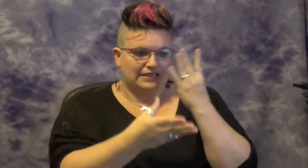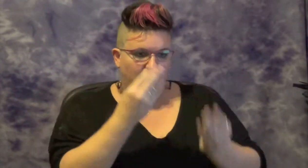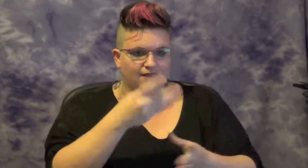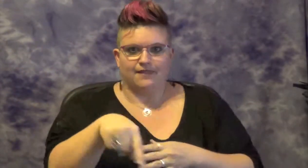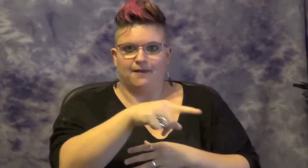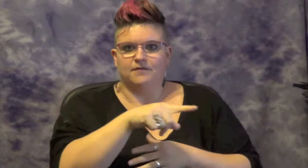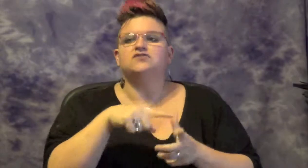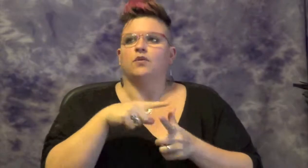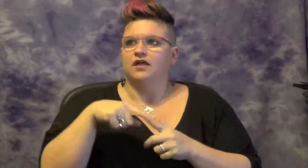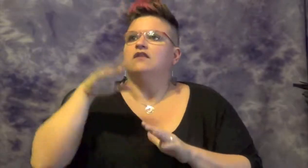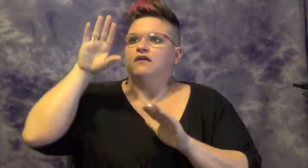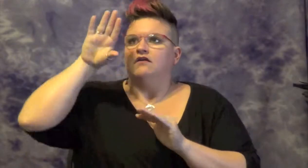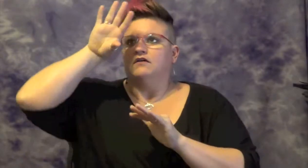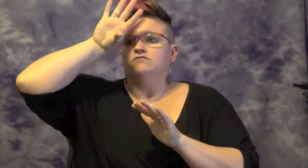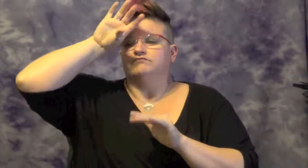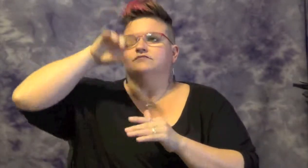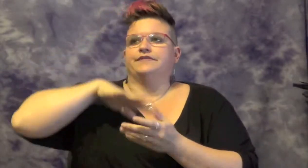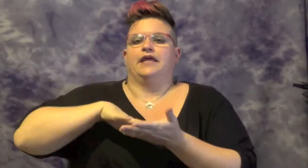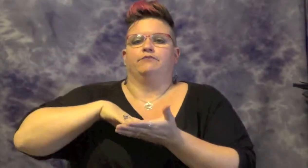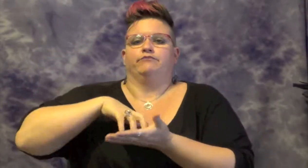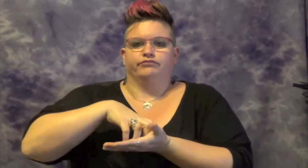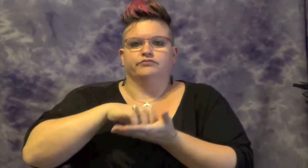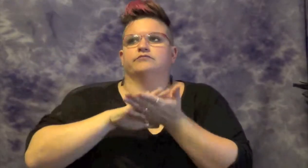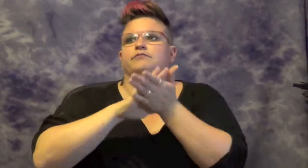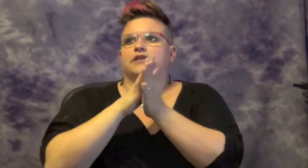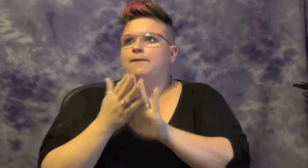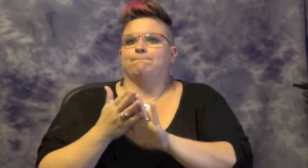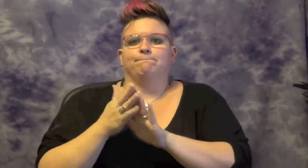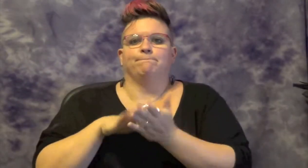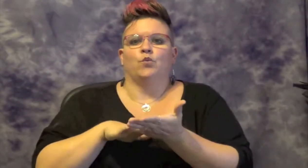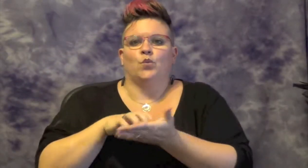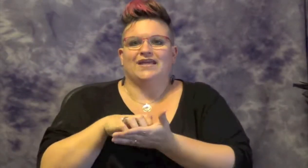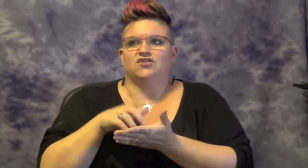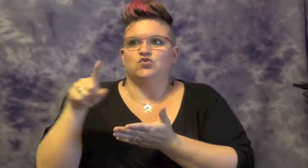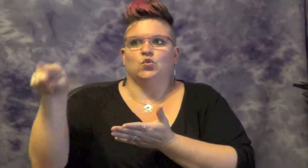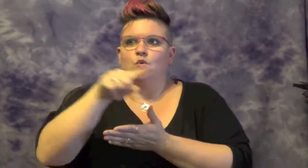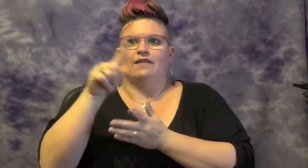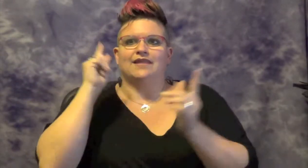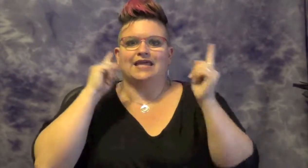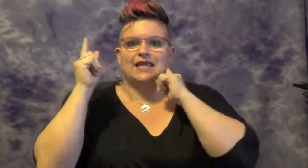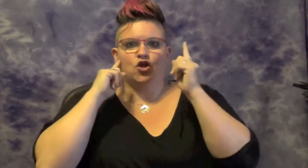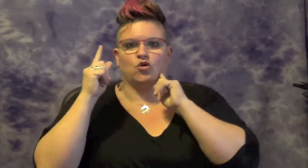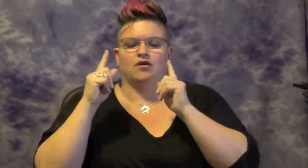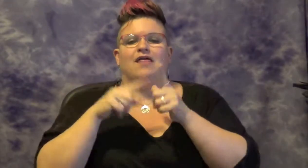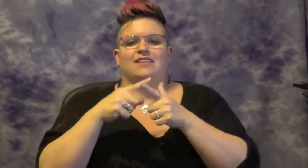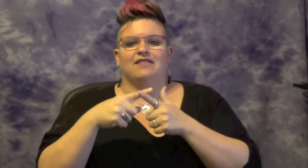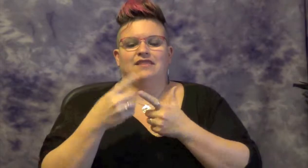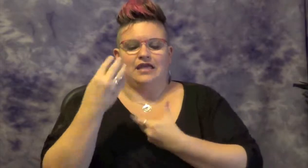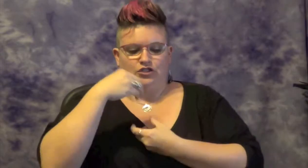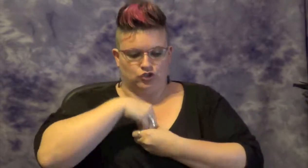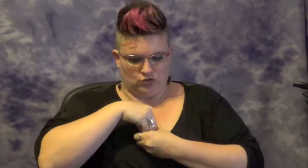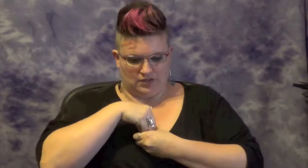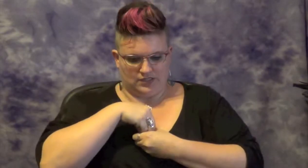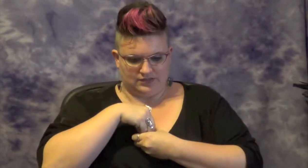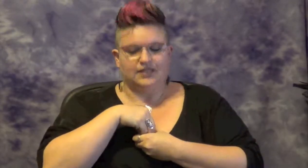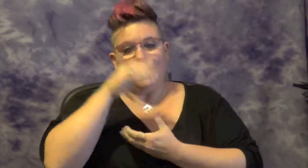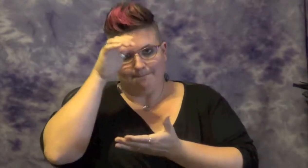they're not the same as the majority, and a lot of times they'll believe what the majority, like what the hearing people are saying, because